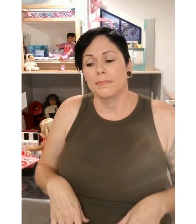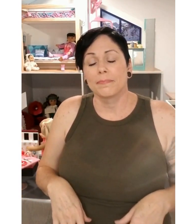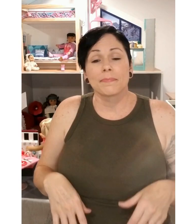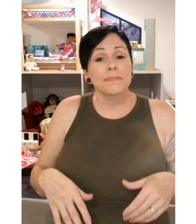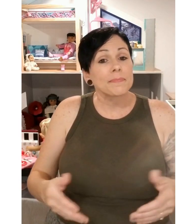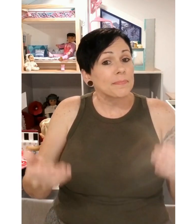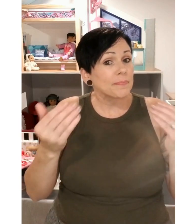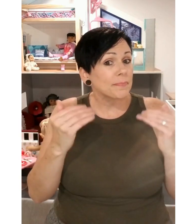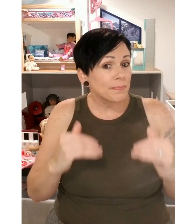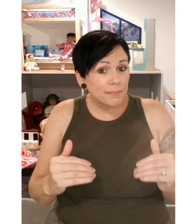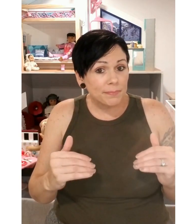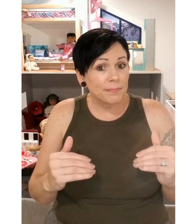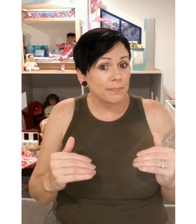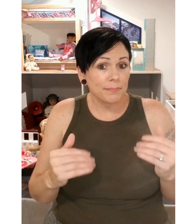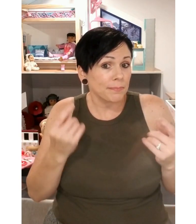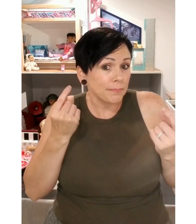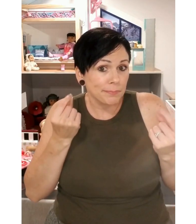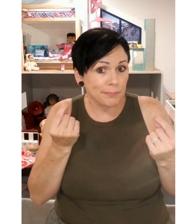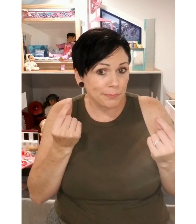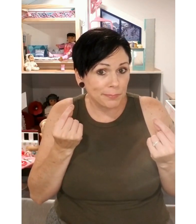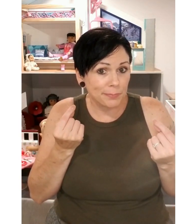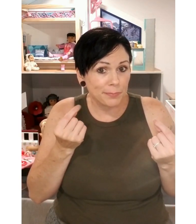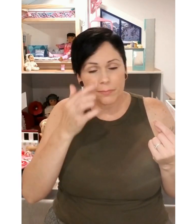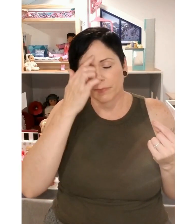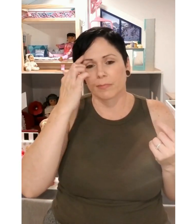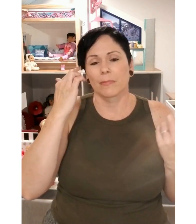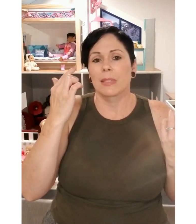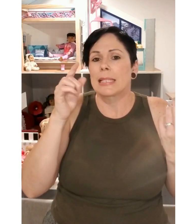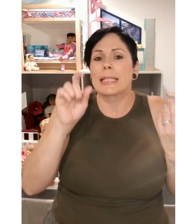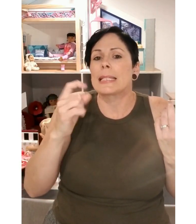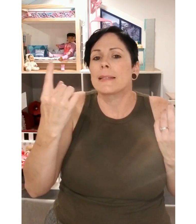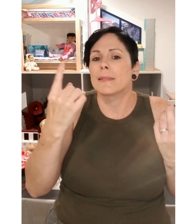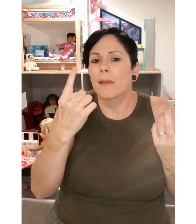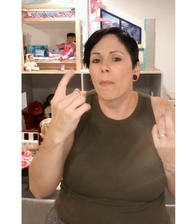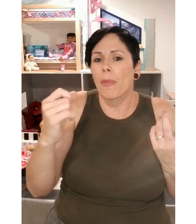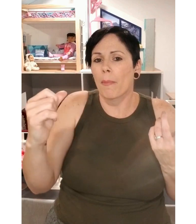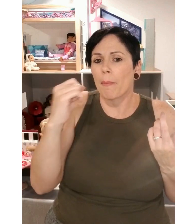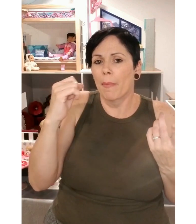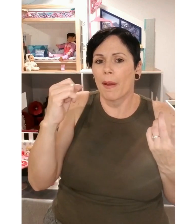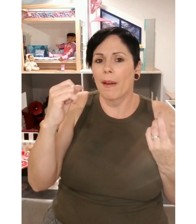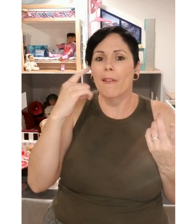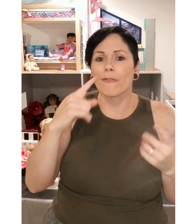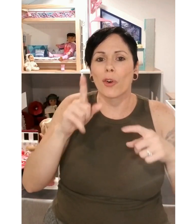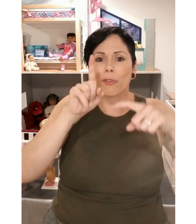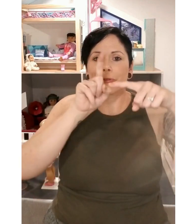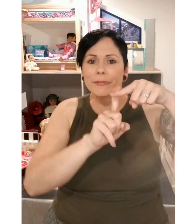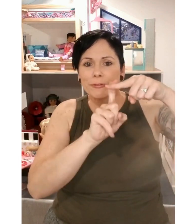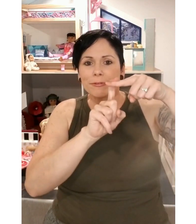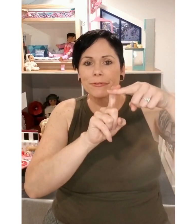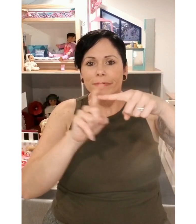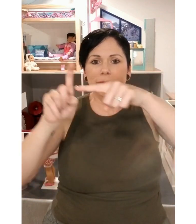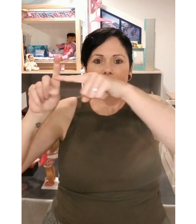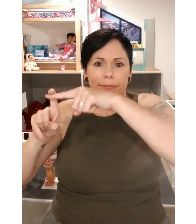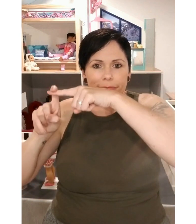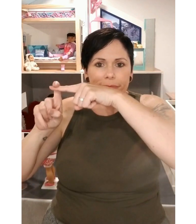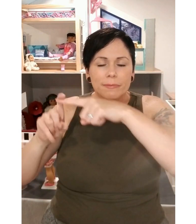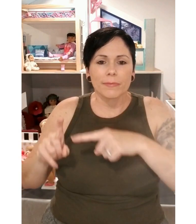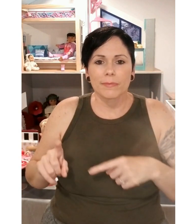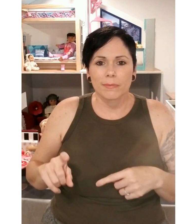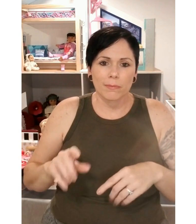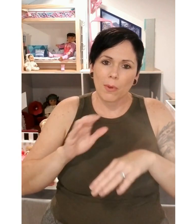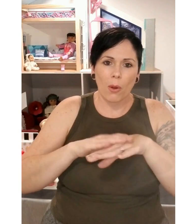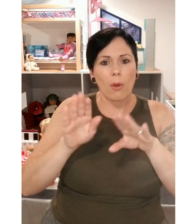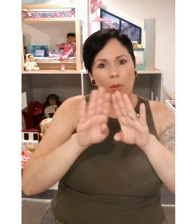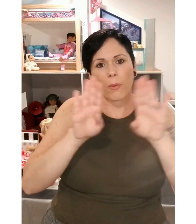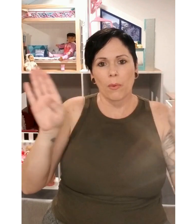to do was get something to mount this with. And I happen to have these.